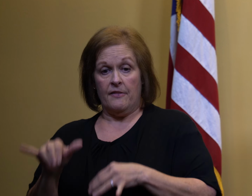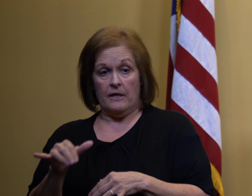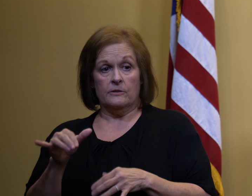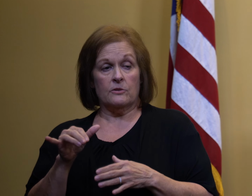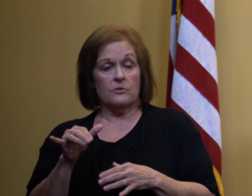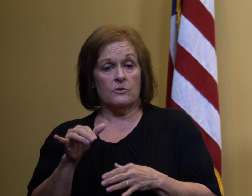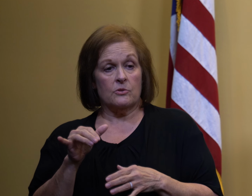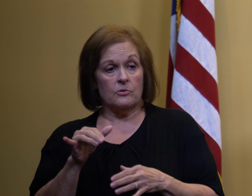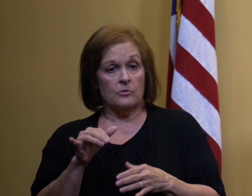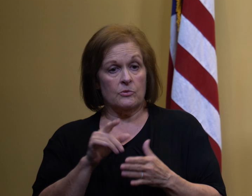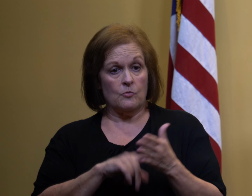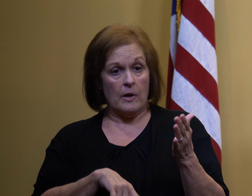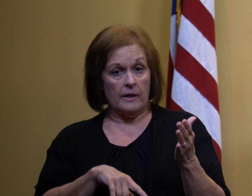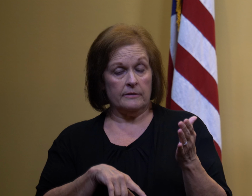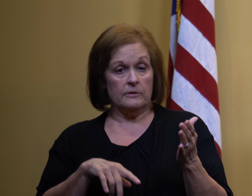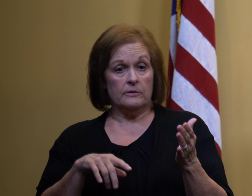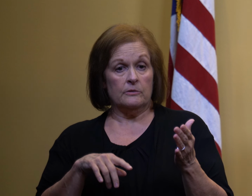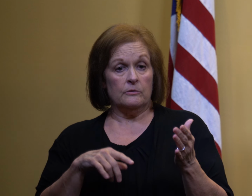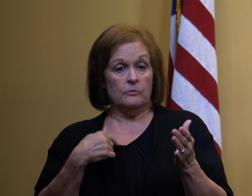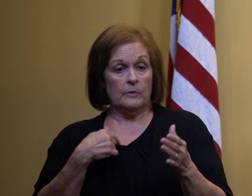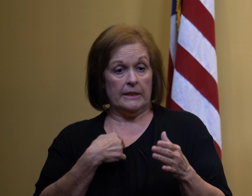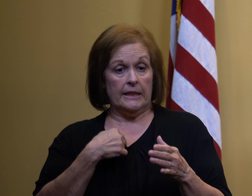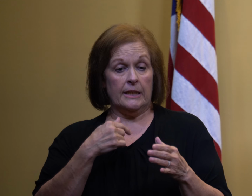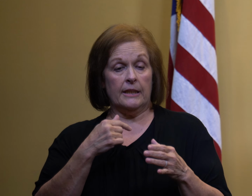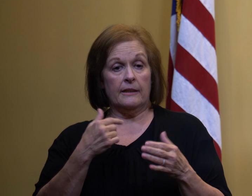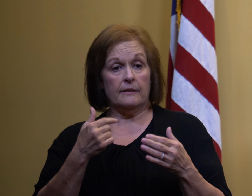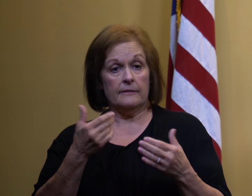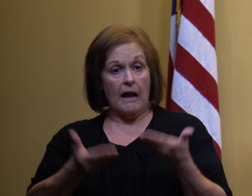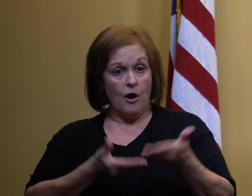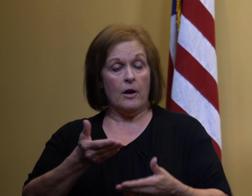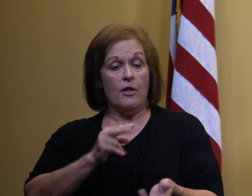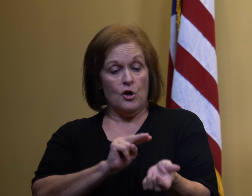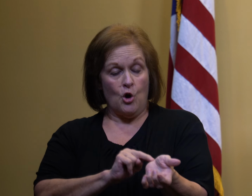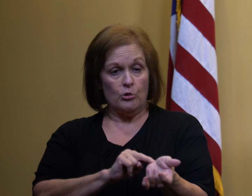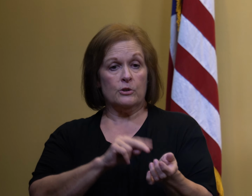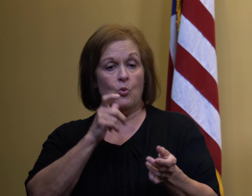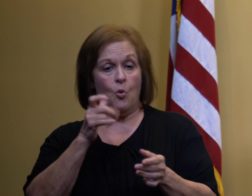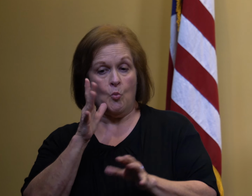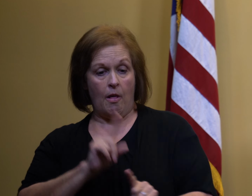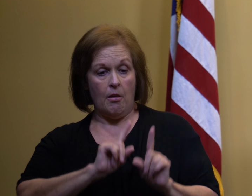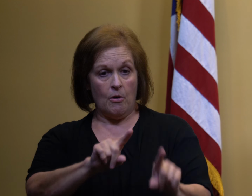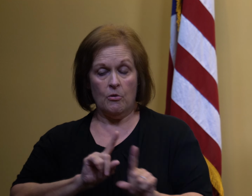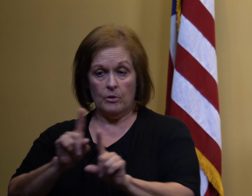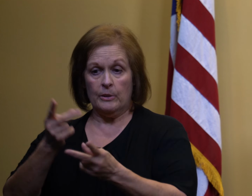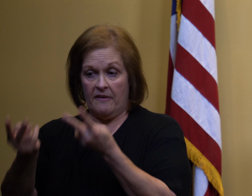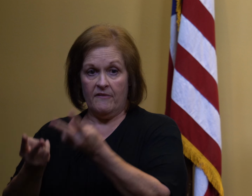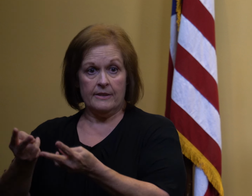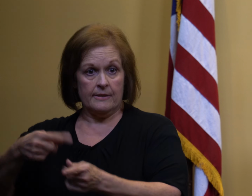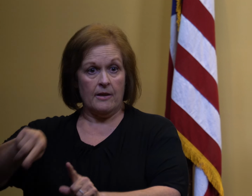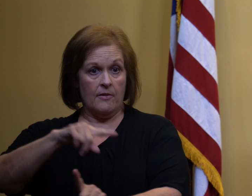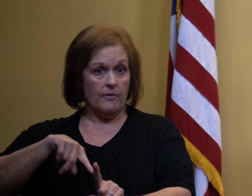do the onboarding in terms of nurses, and that's who will go out. And so we're looking at this again to live with the